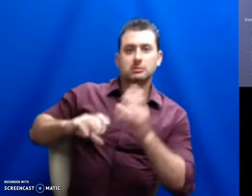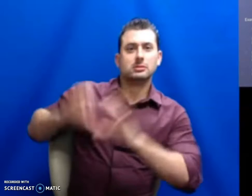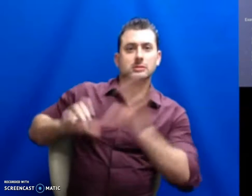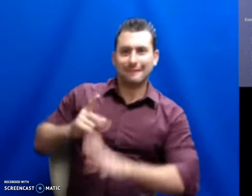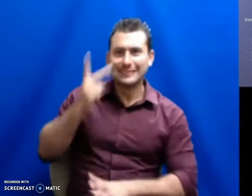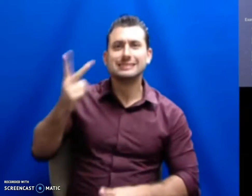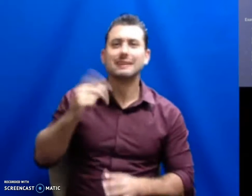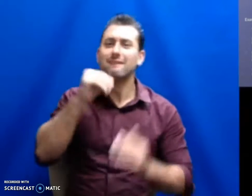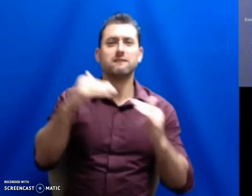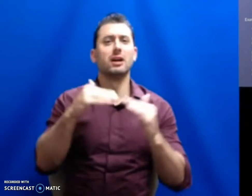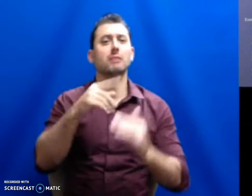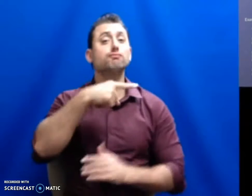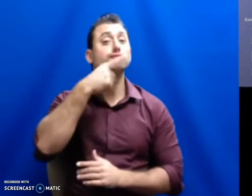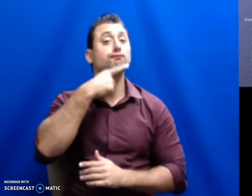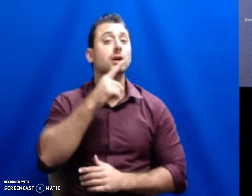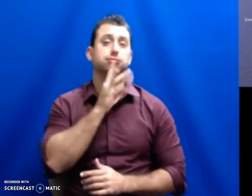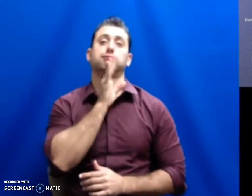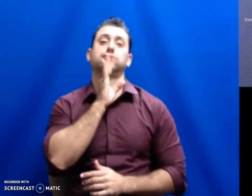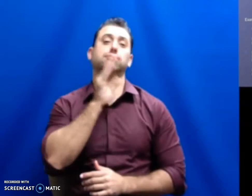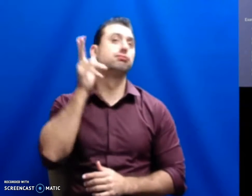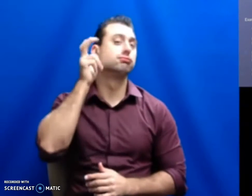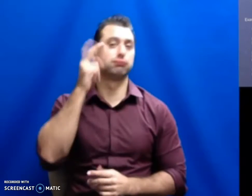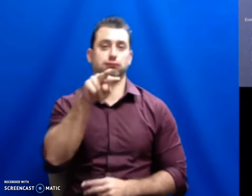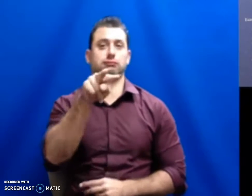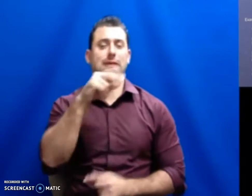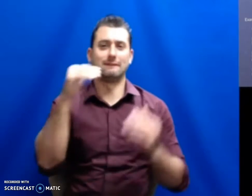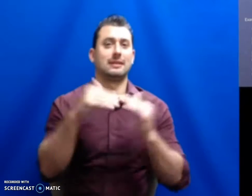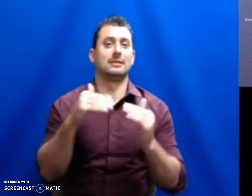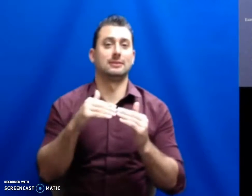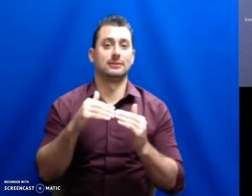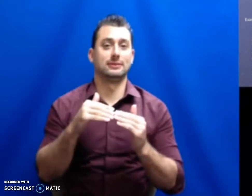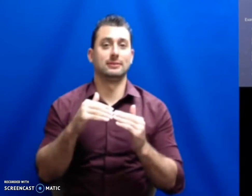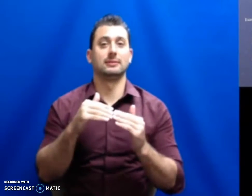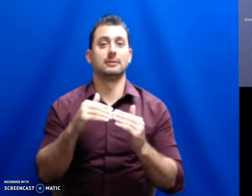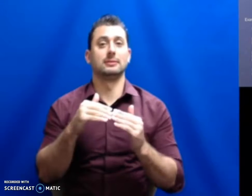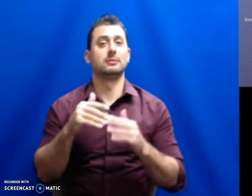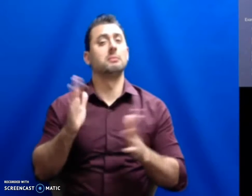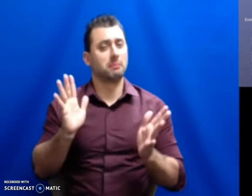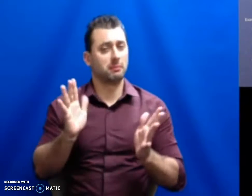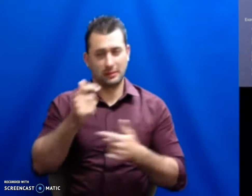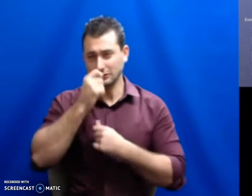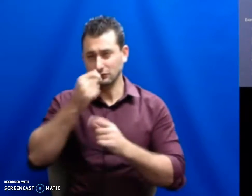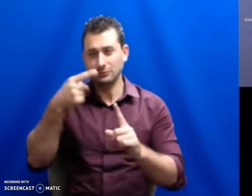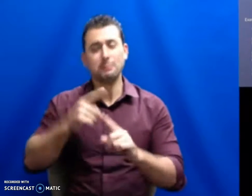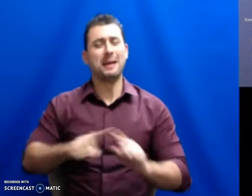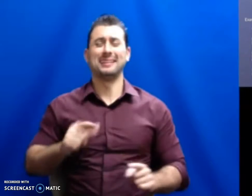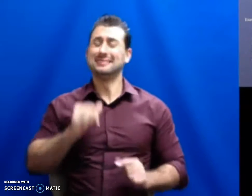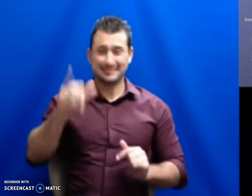young, but that's deaf culture to have the light on in the car. It's equal access because hearing people can see each other when they talk, so it's equal access to have the